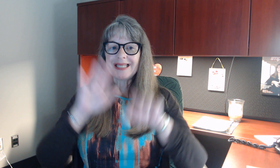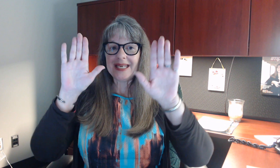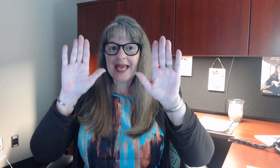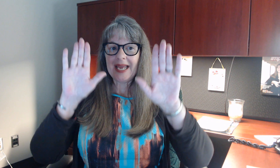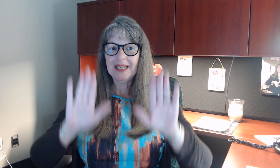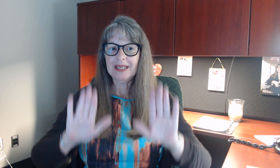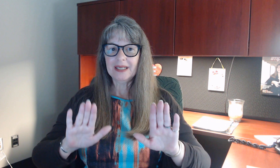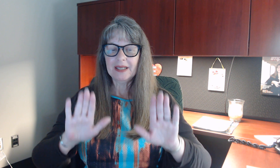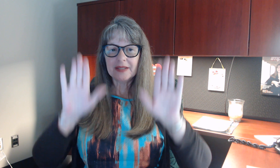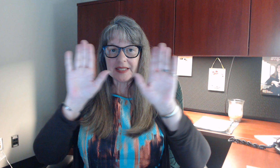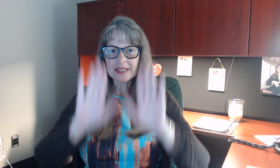Sunday.